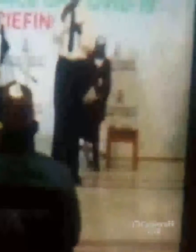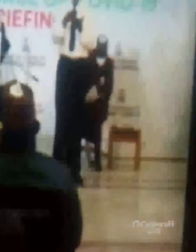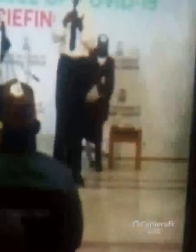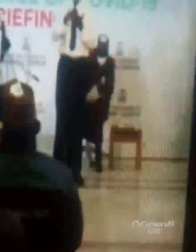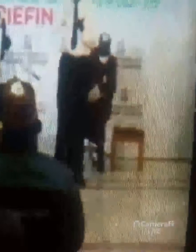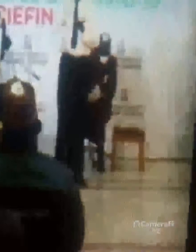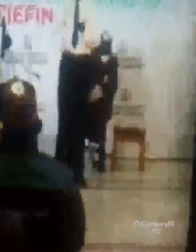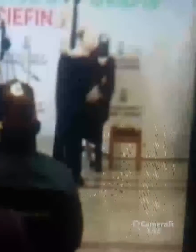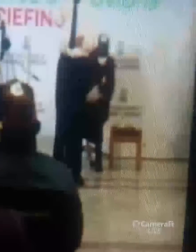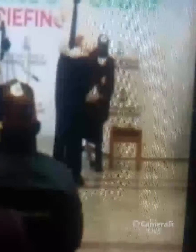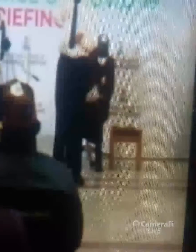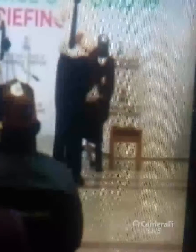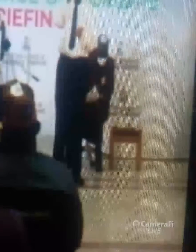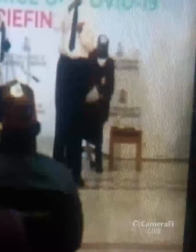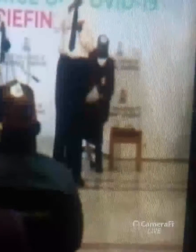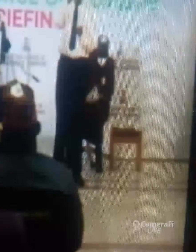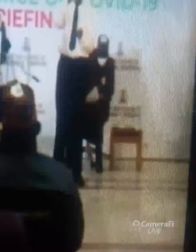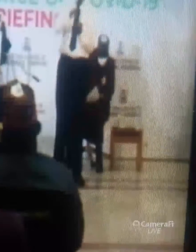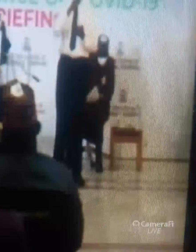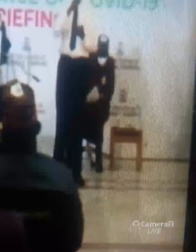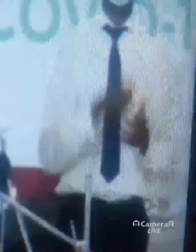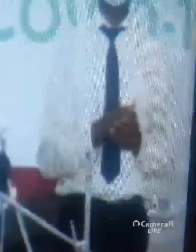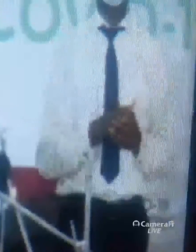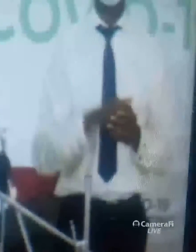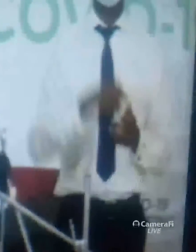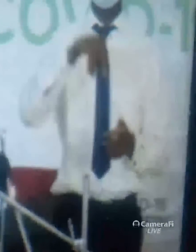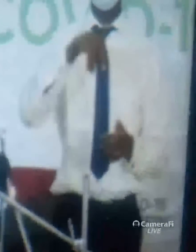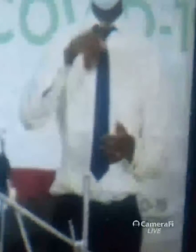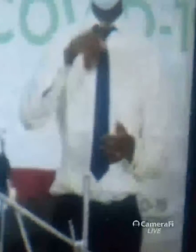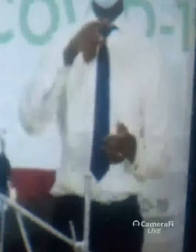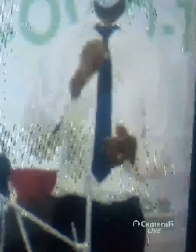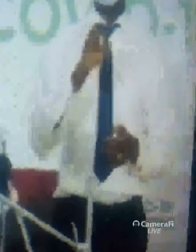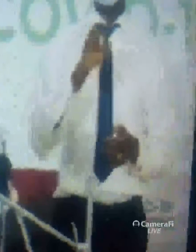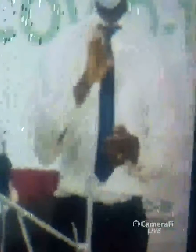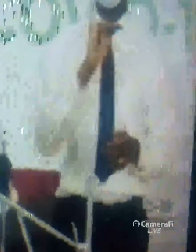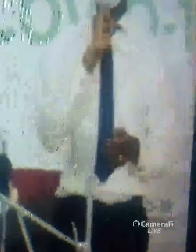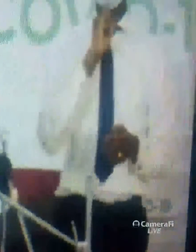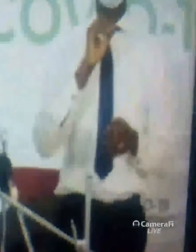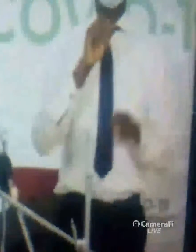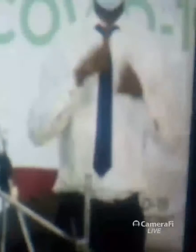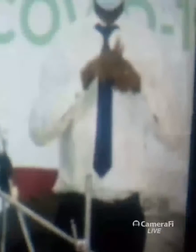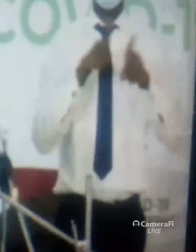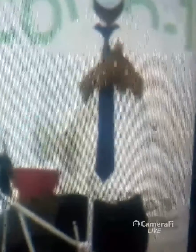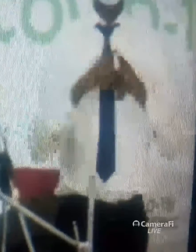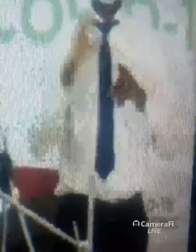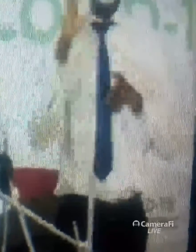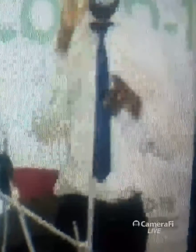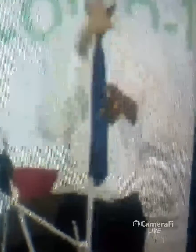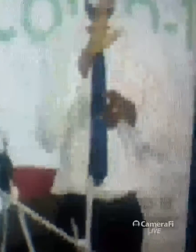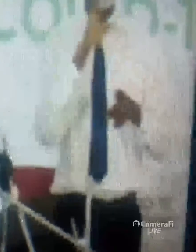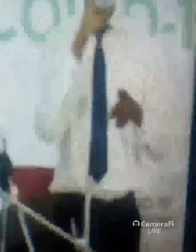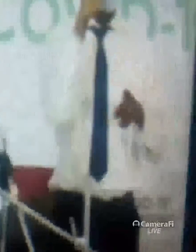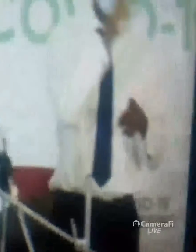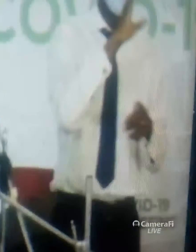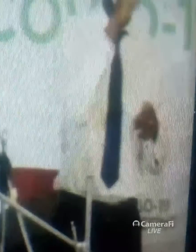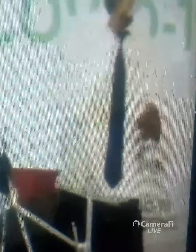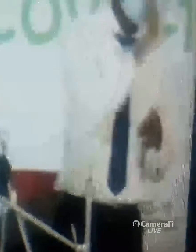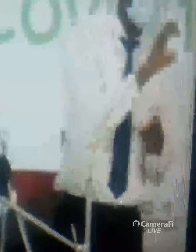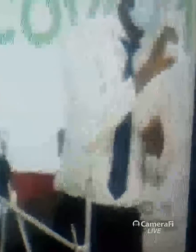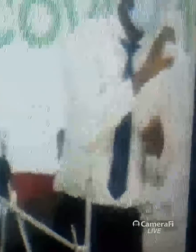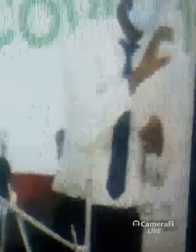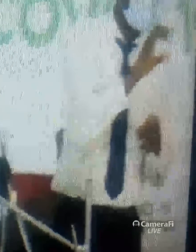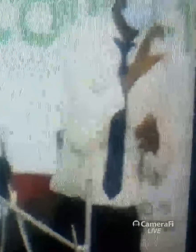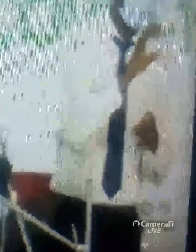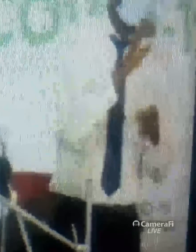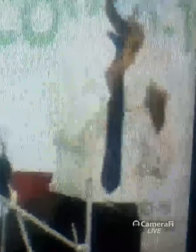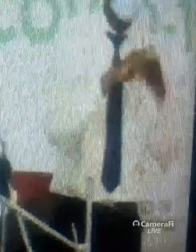evolving situation, and what the Presidential Task Force is doing is also looking and projecting which types of vaccines we're going to be using.